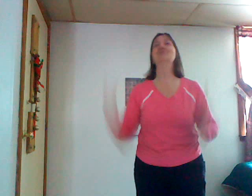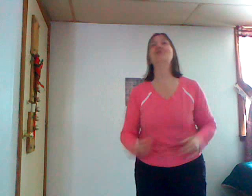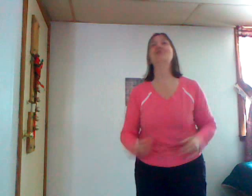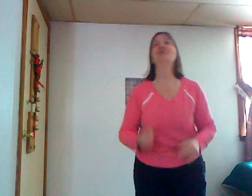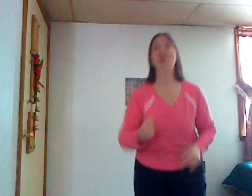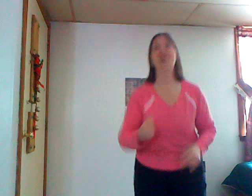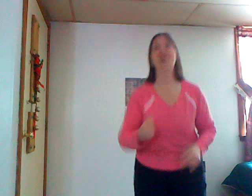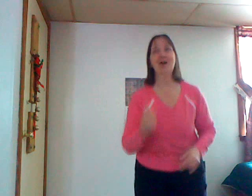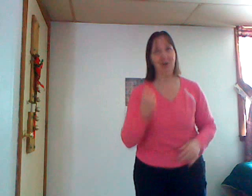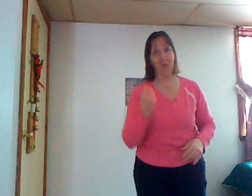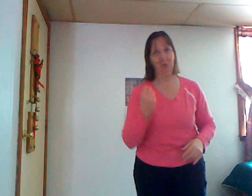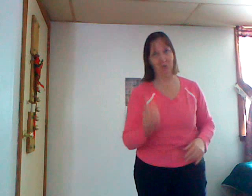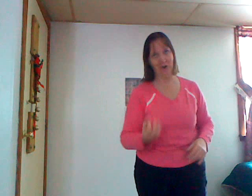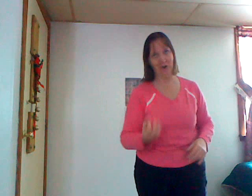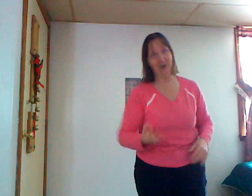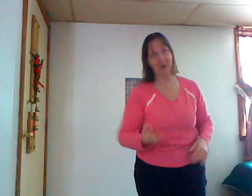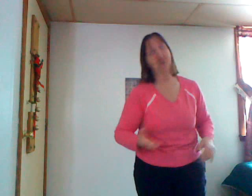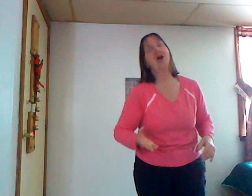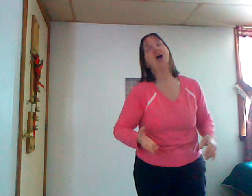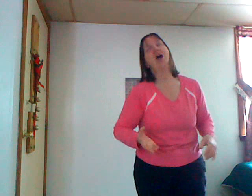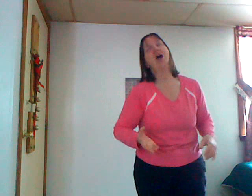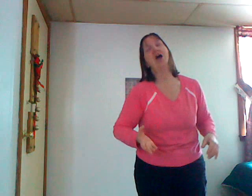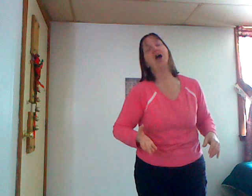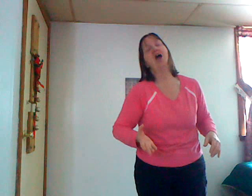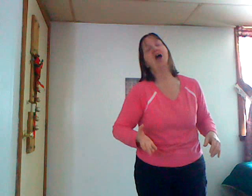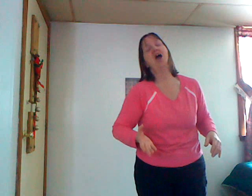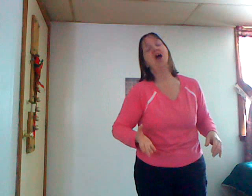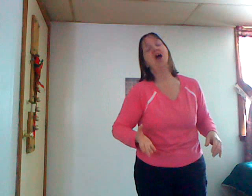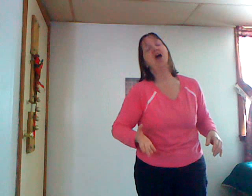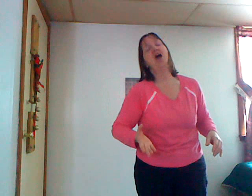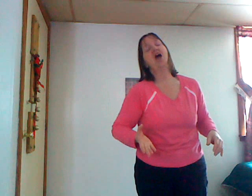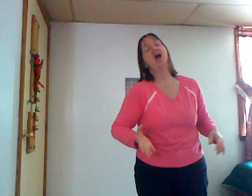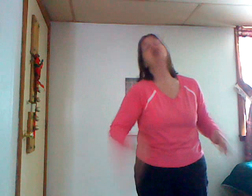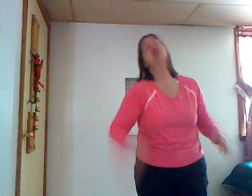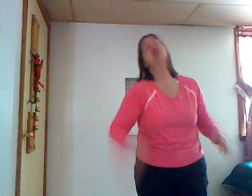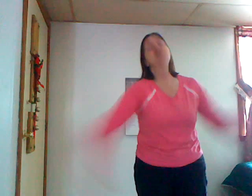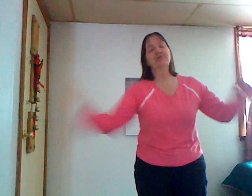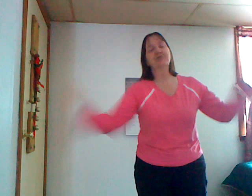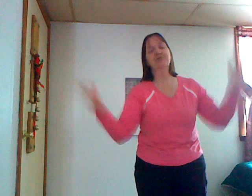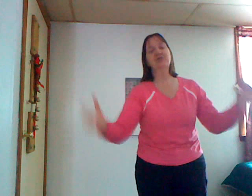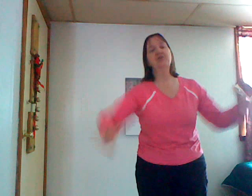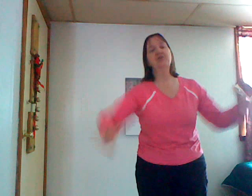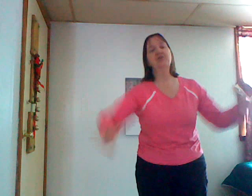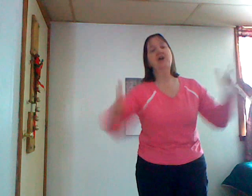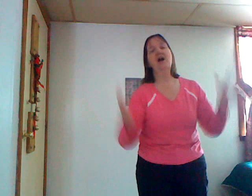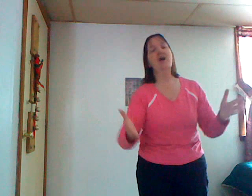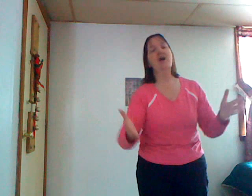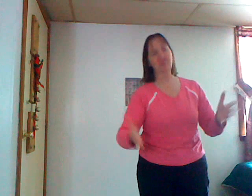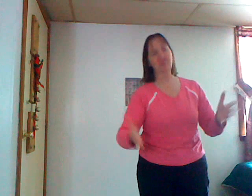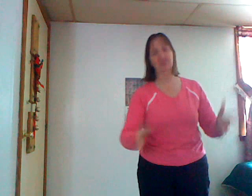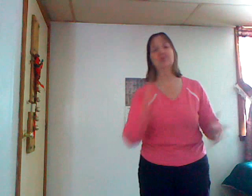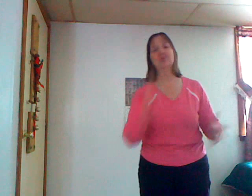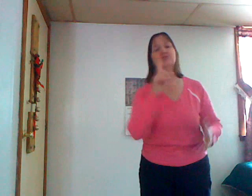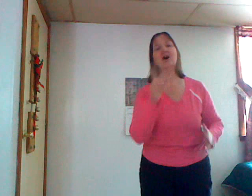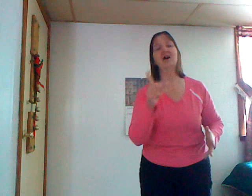are on their way, see how they shine.